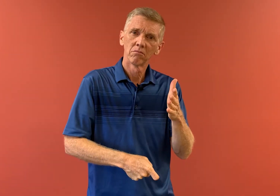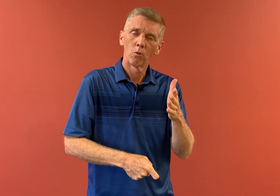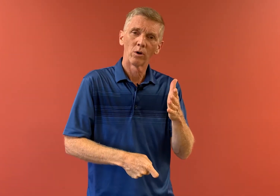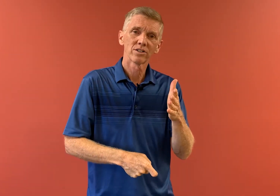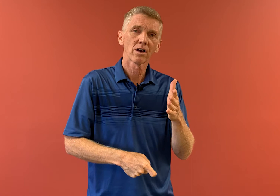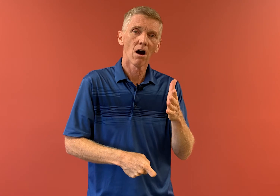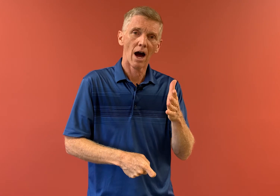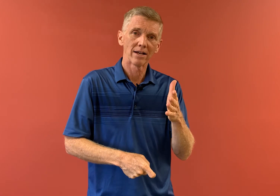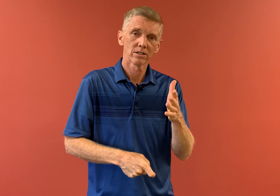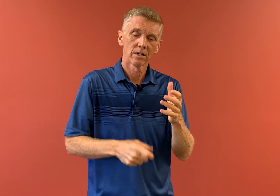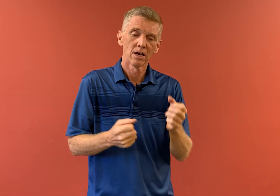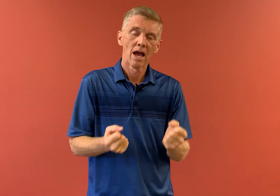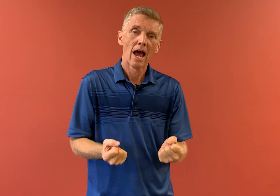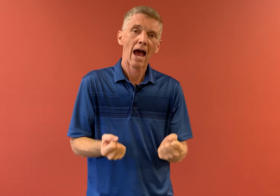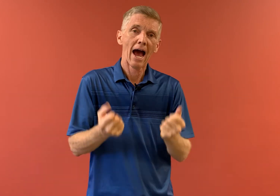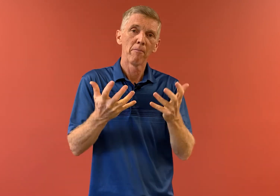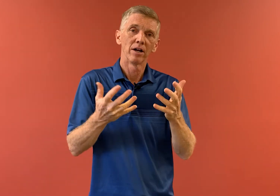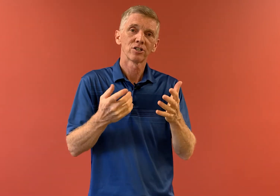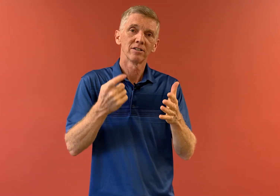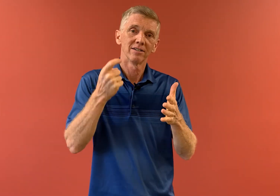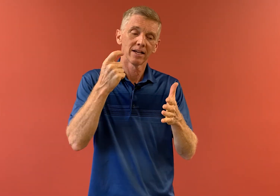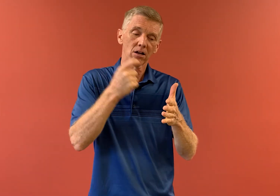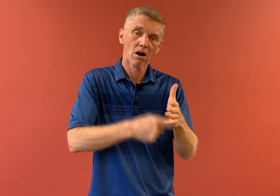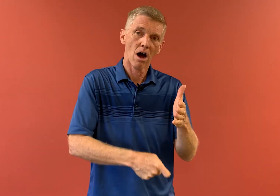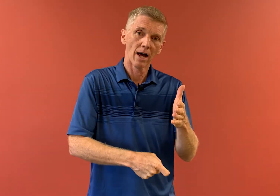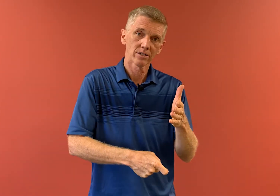What is the cost? How much does it cost?